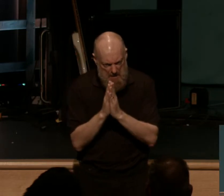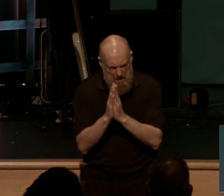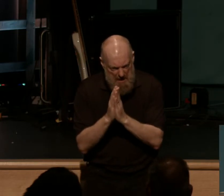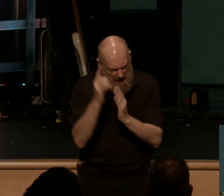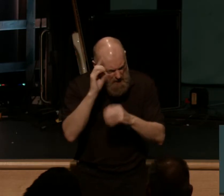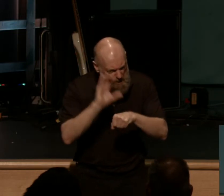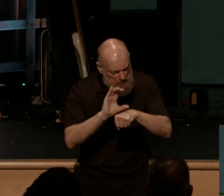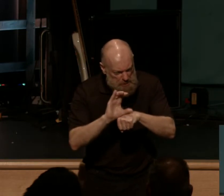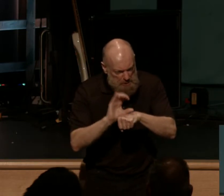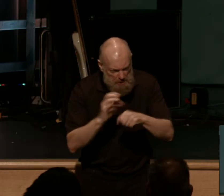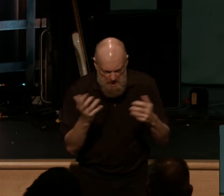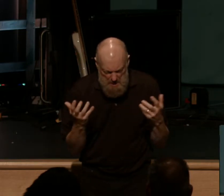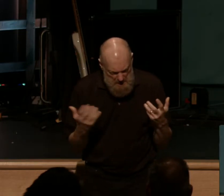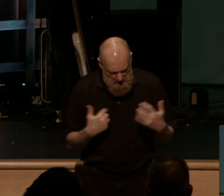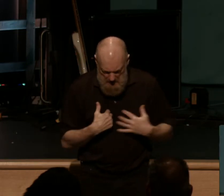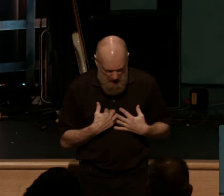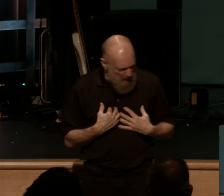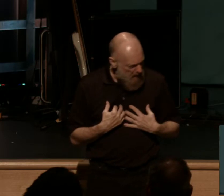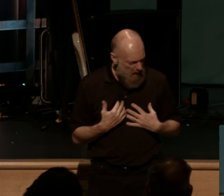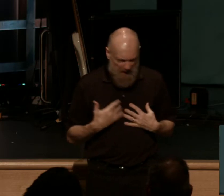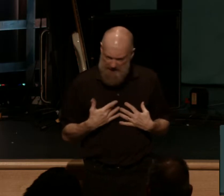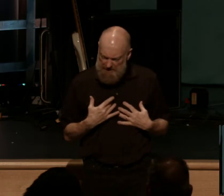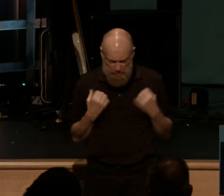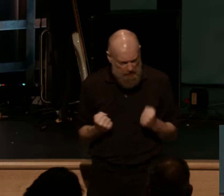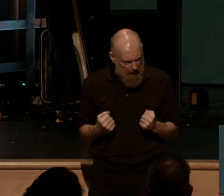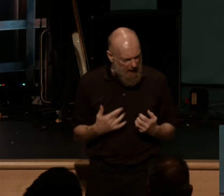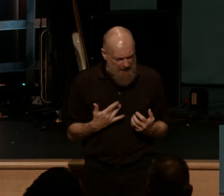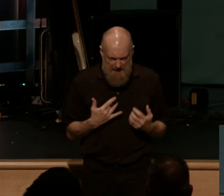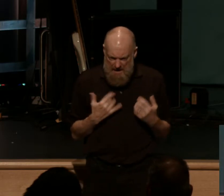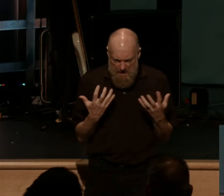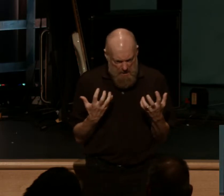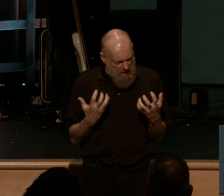on behalf of your church and specifically over the services